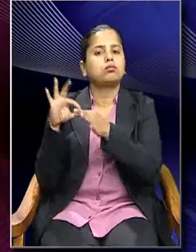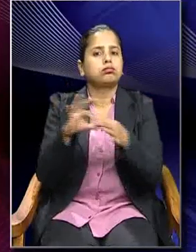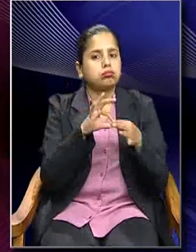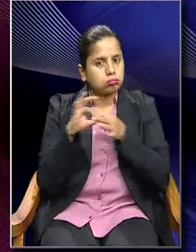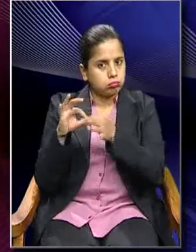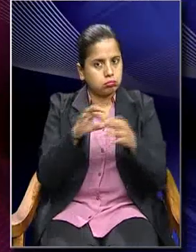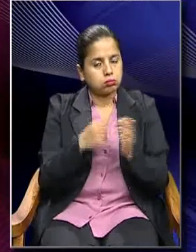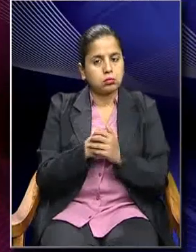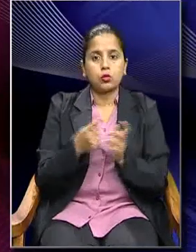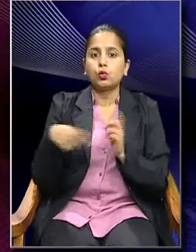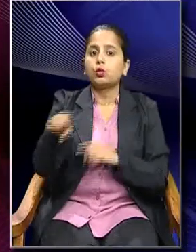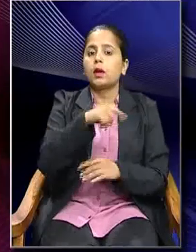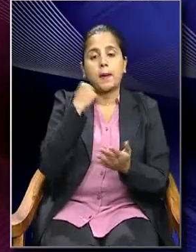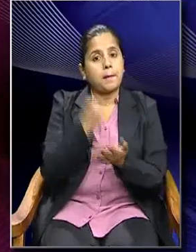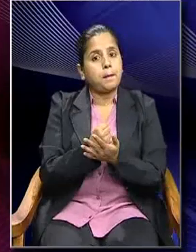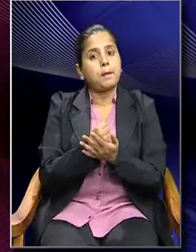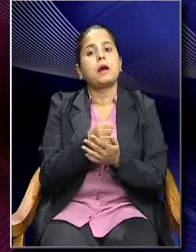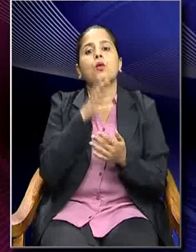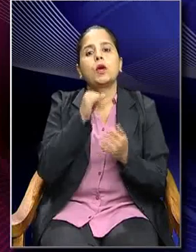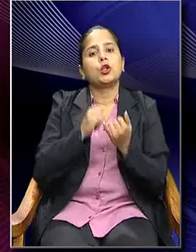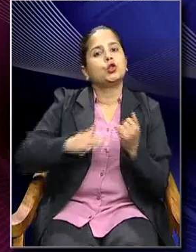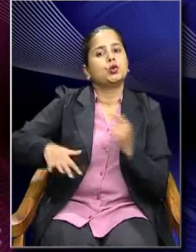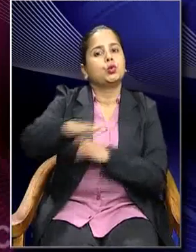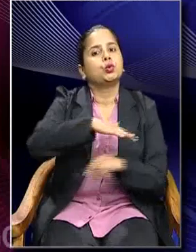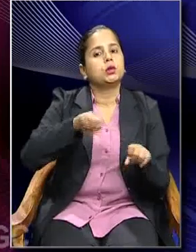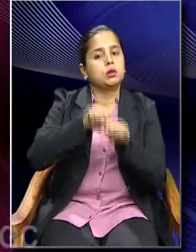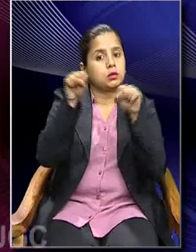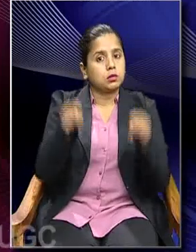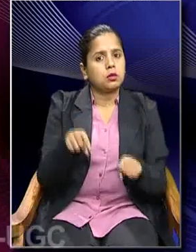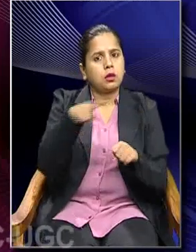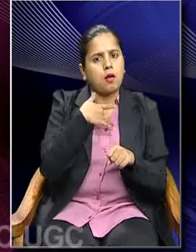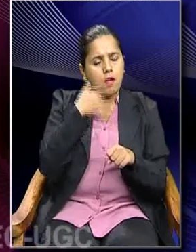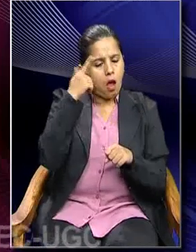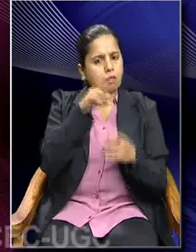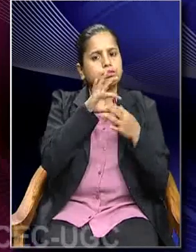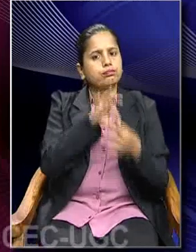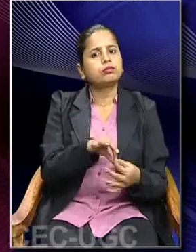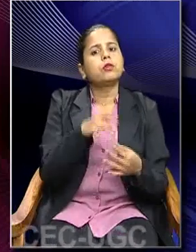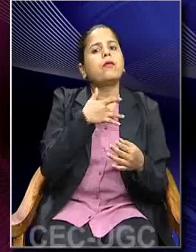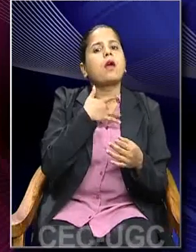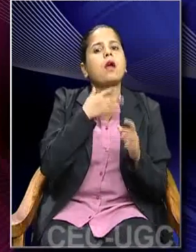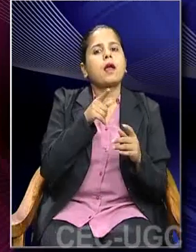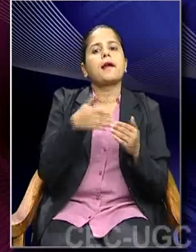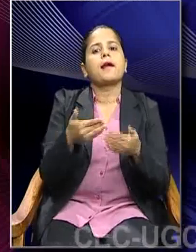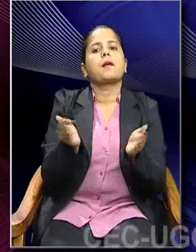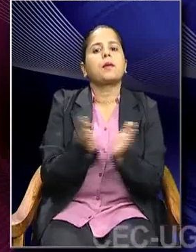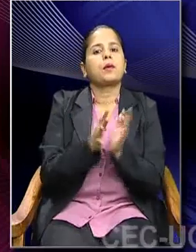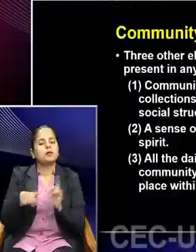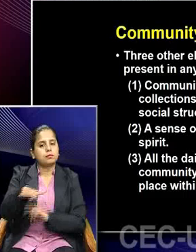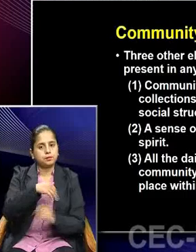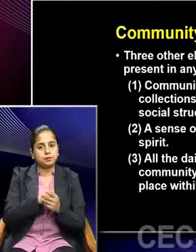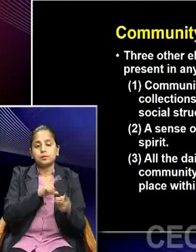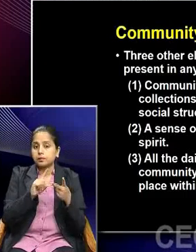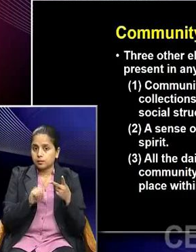So you have to have a particular social structure to which you belong to be a part of a community.